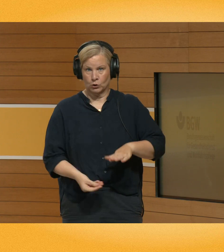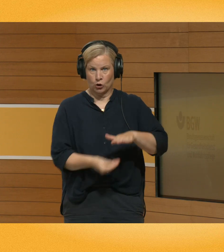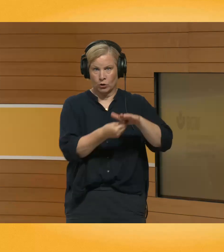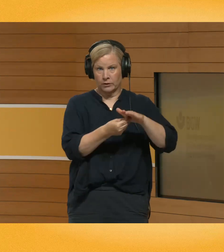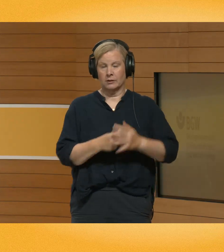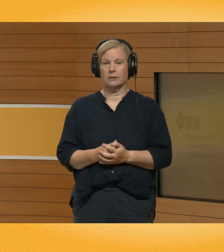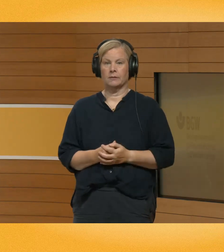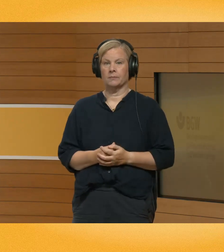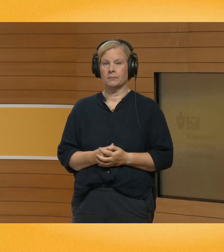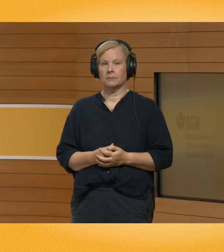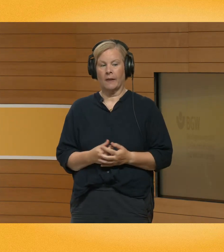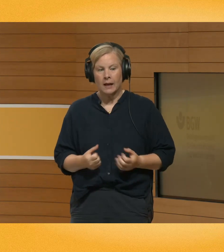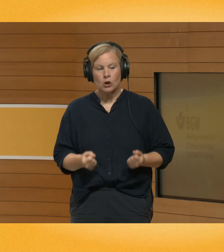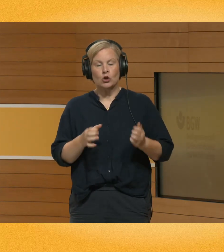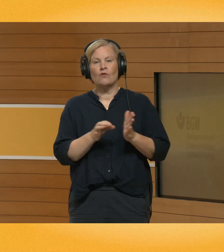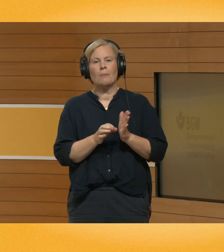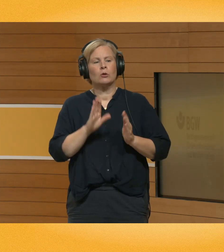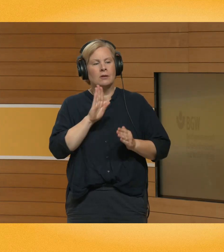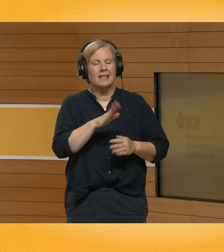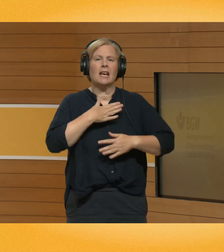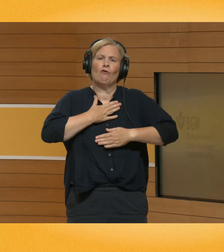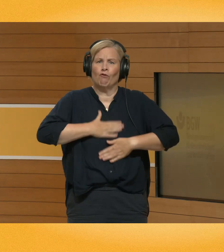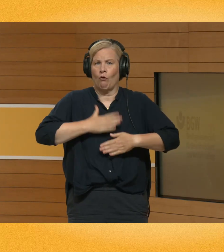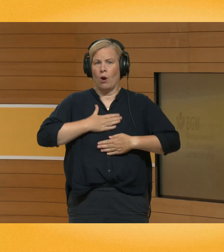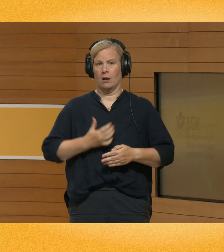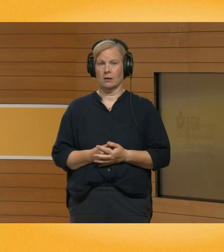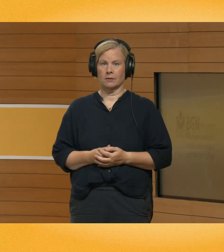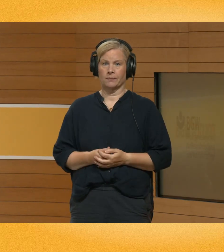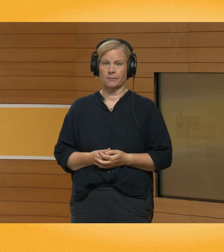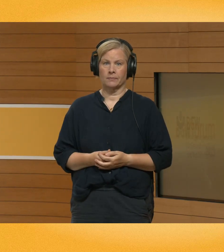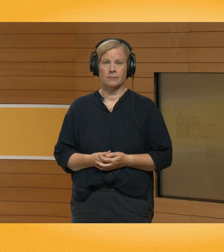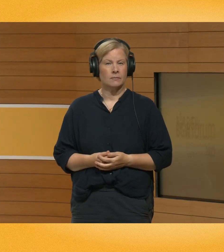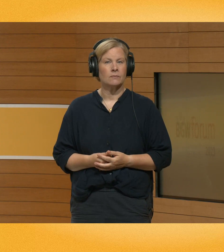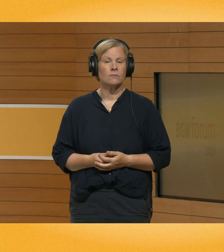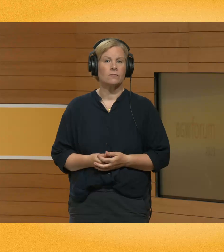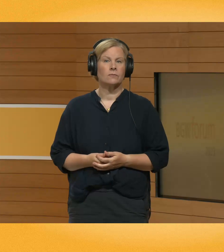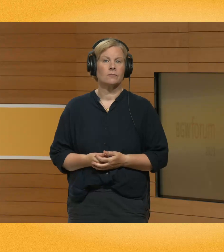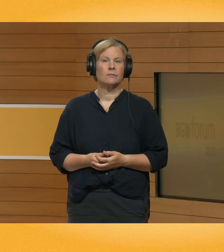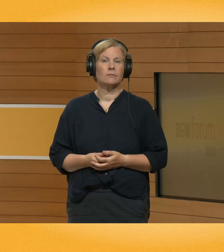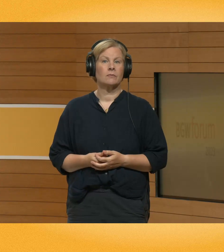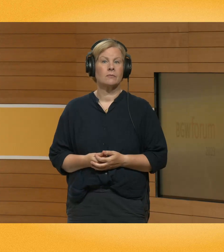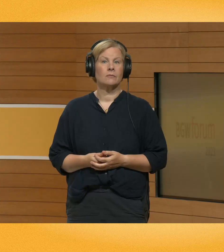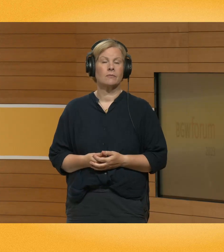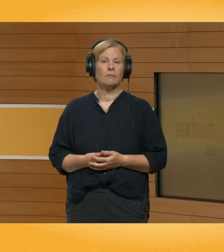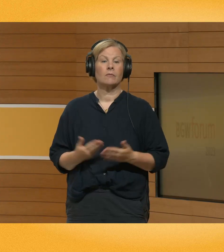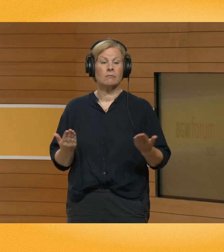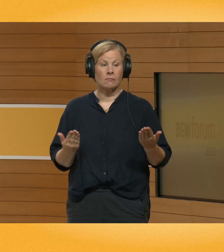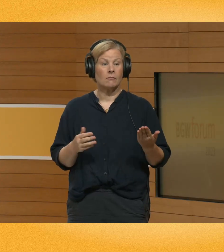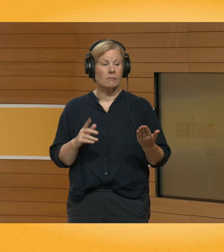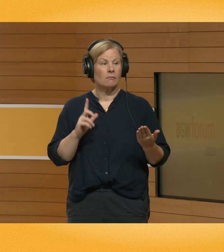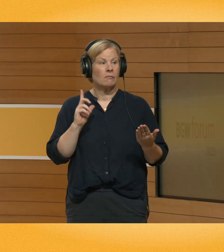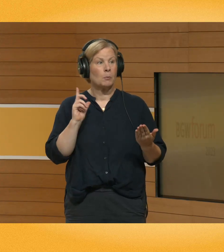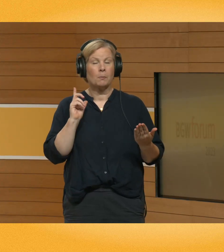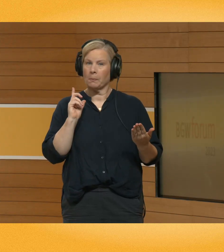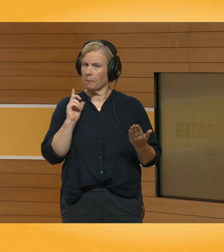it's everything that we're doing, and it feels achievable for us. So